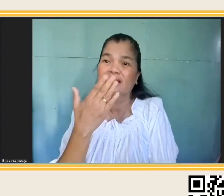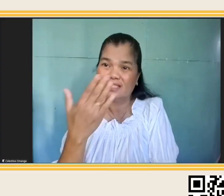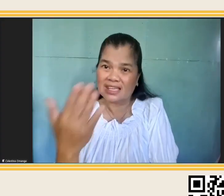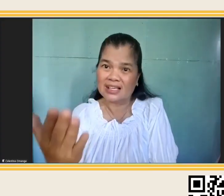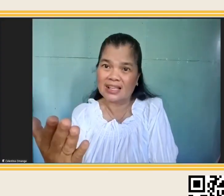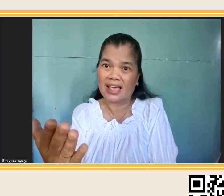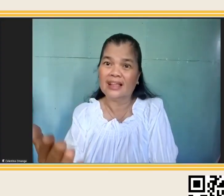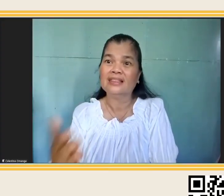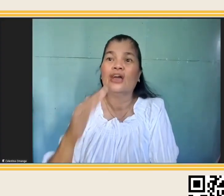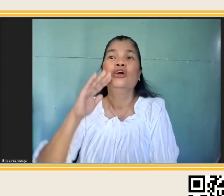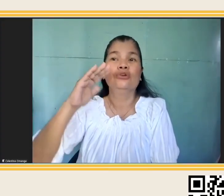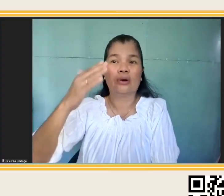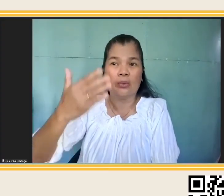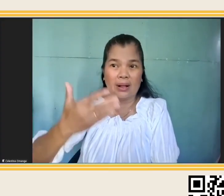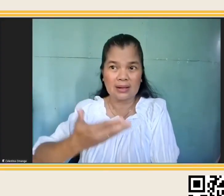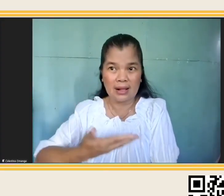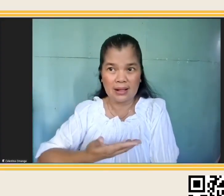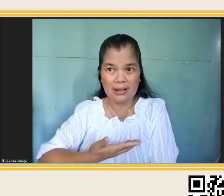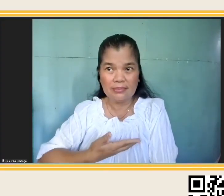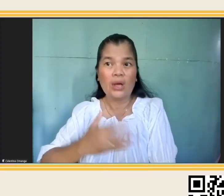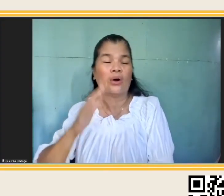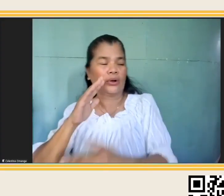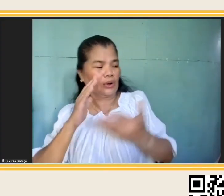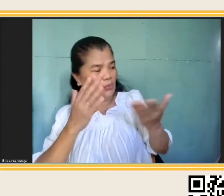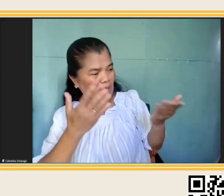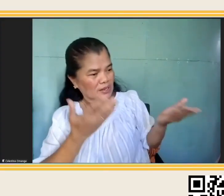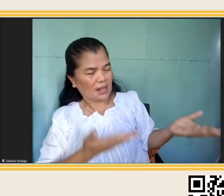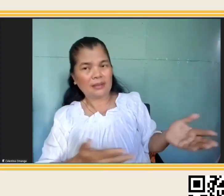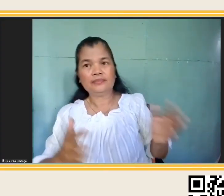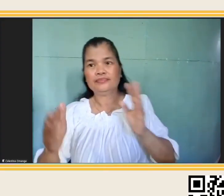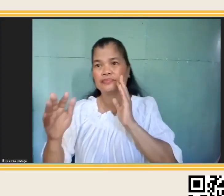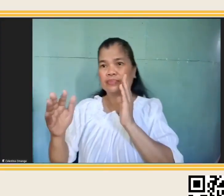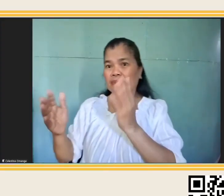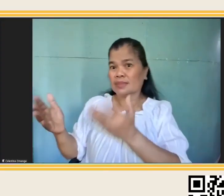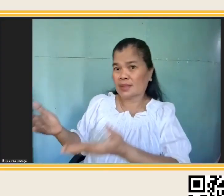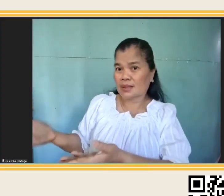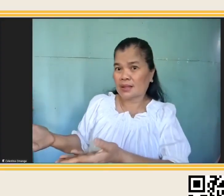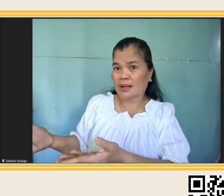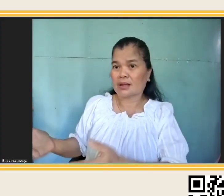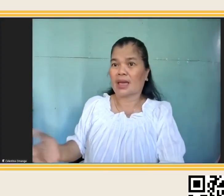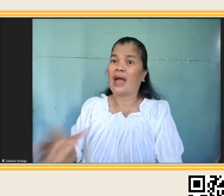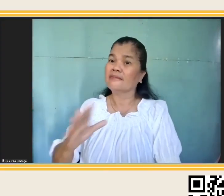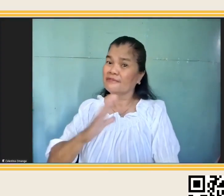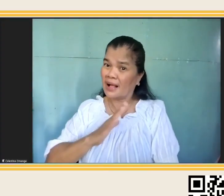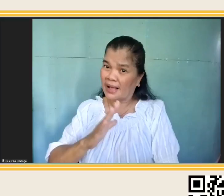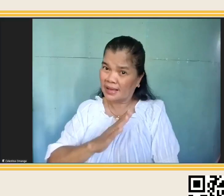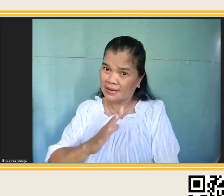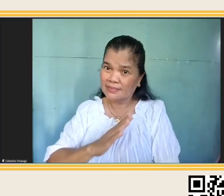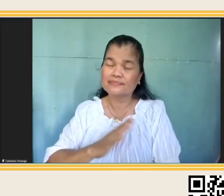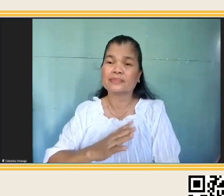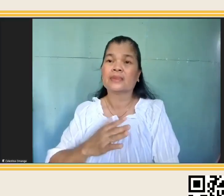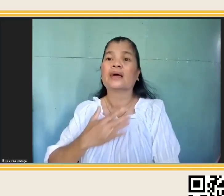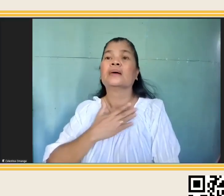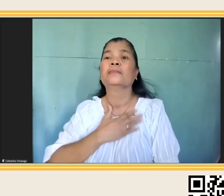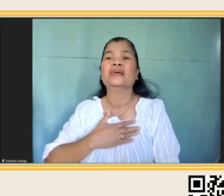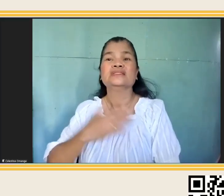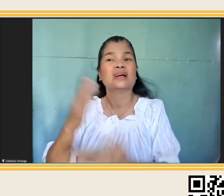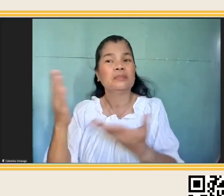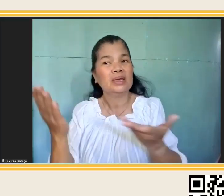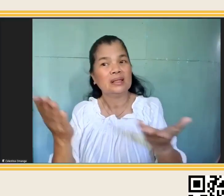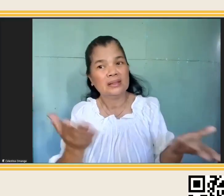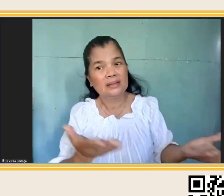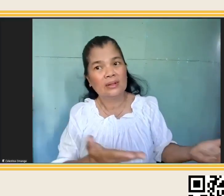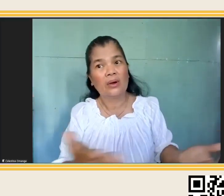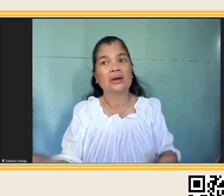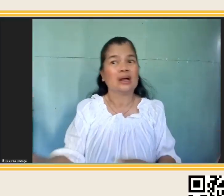or single hand. You're welcome or you're welcome. Okay, I'm fine. Please